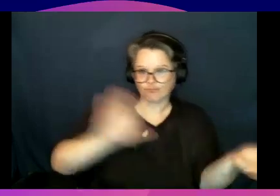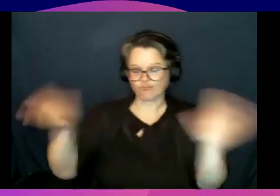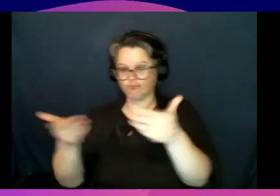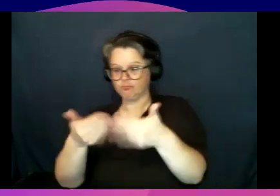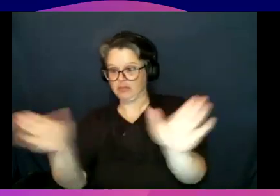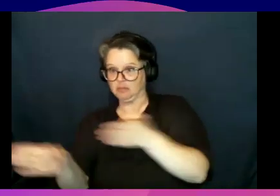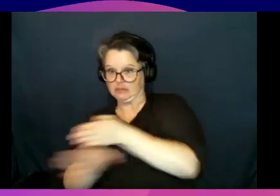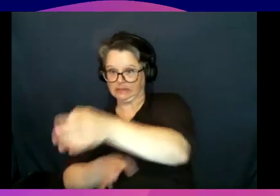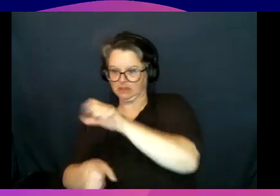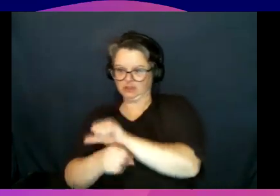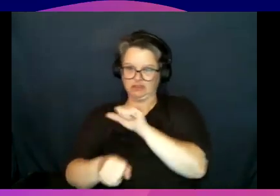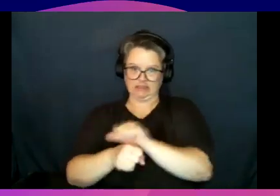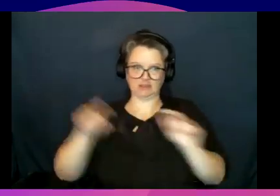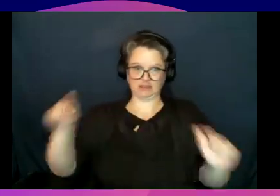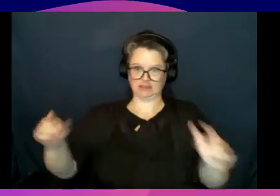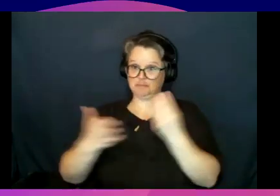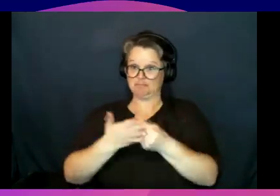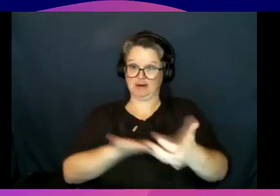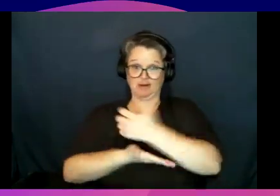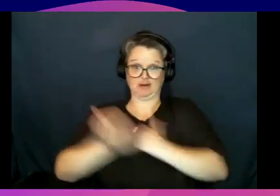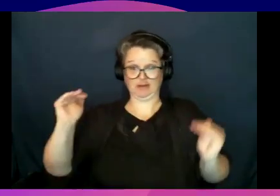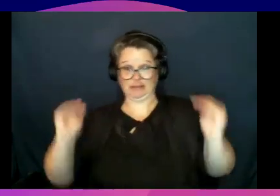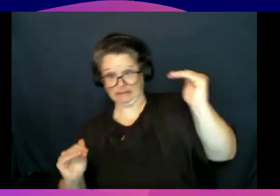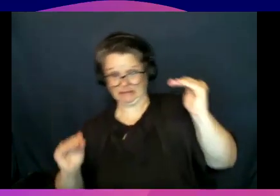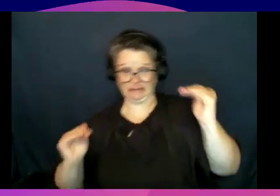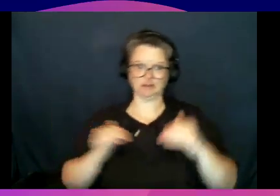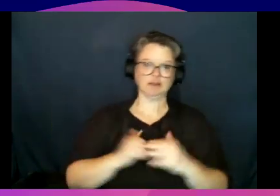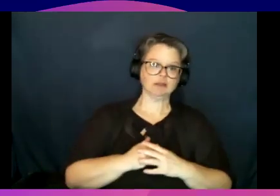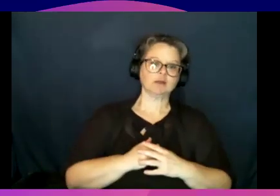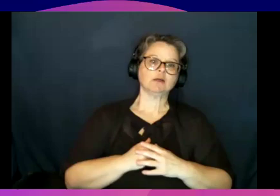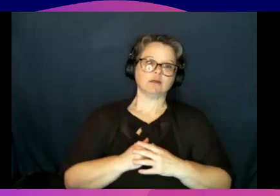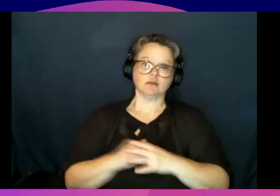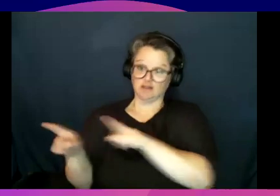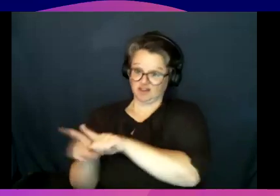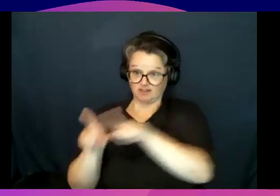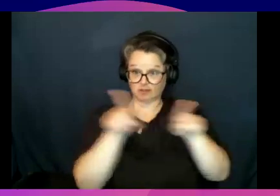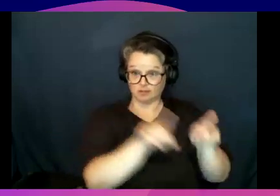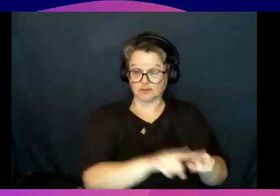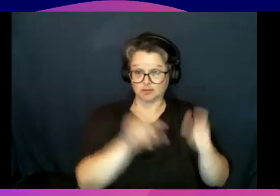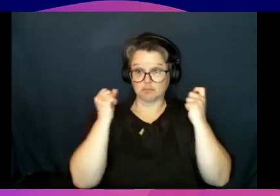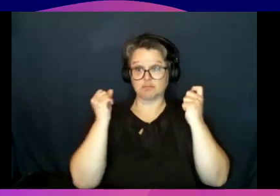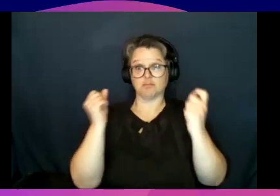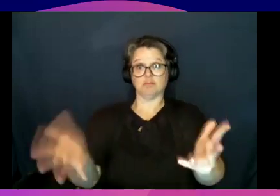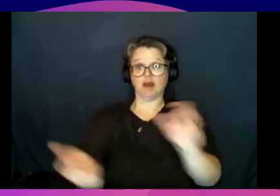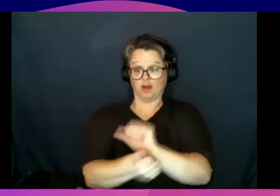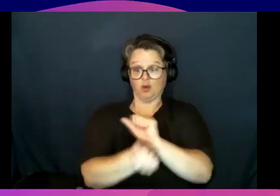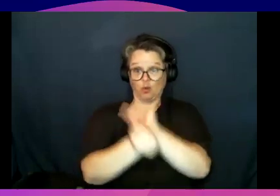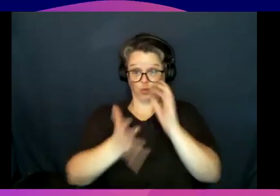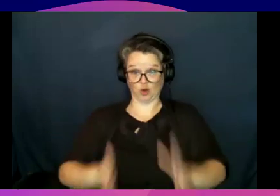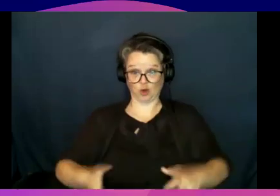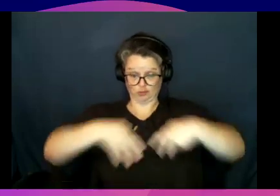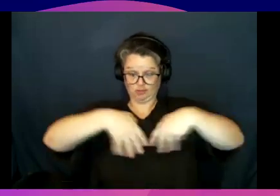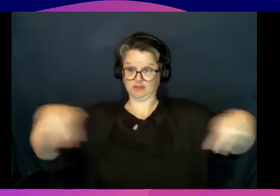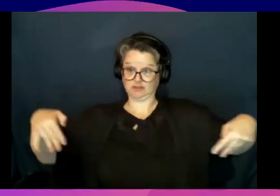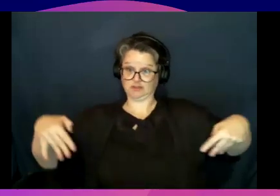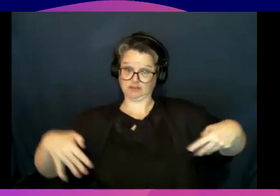were a big concern for both managers and frontline workers. And what we learned was it wasn't just from the